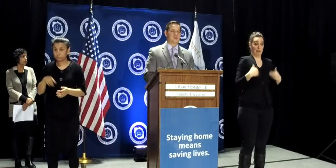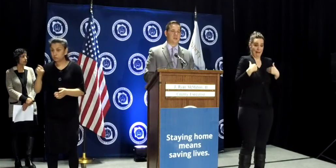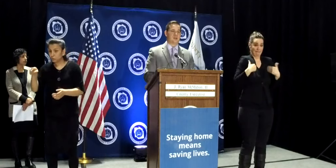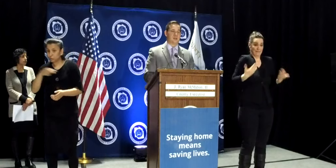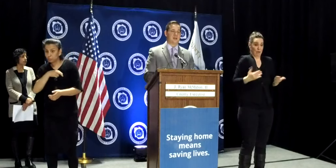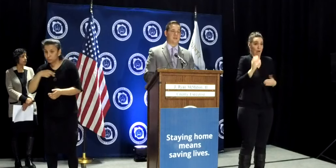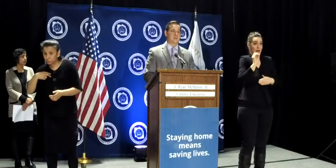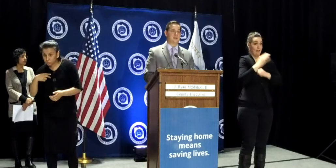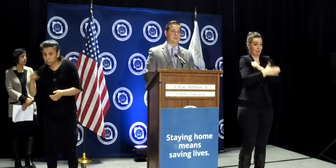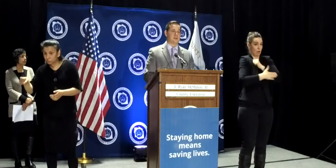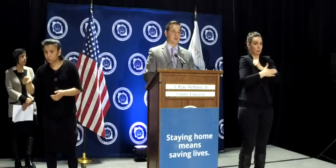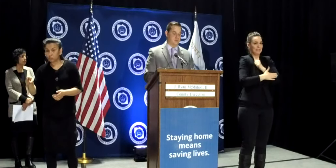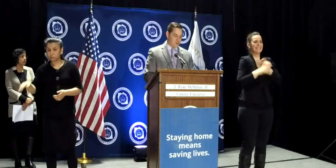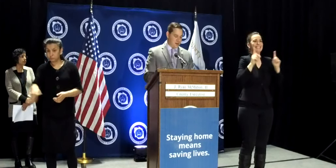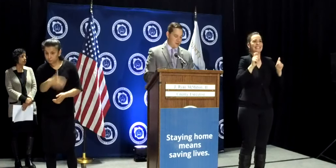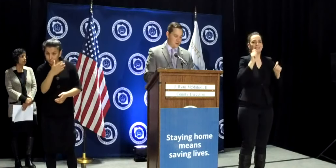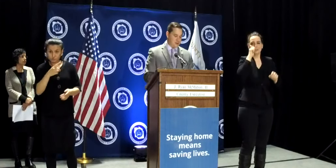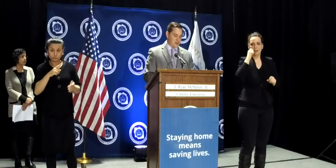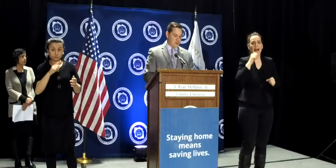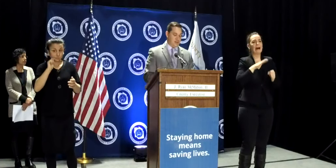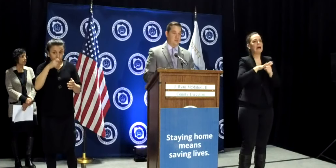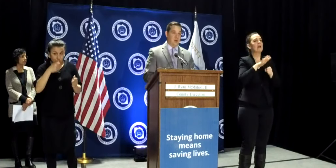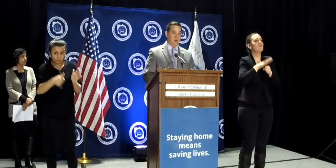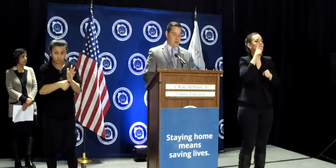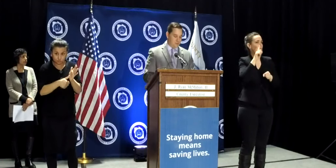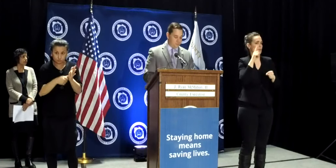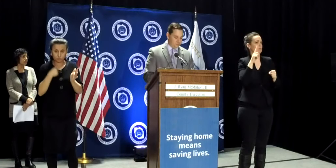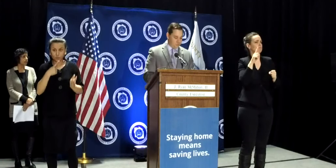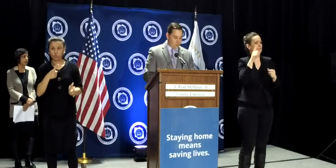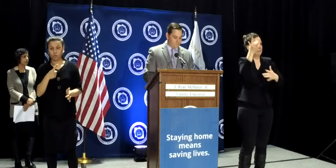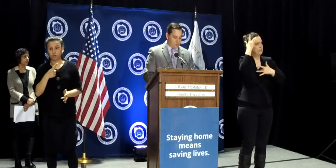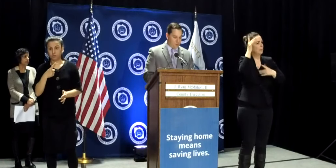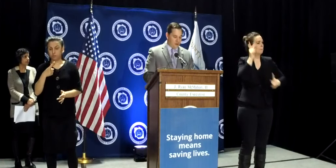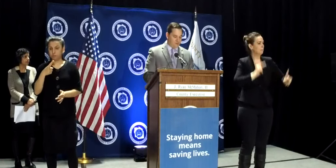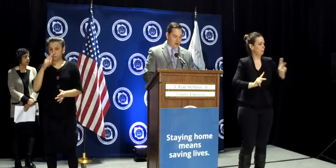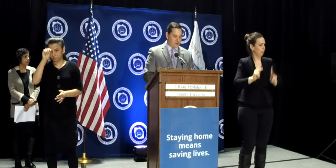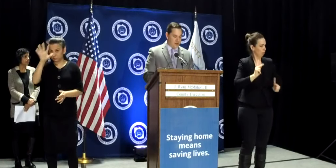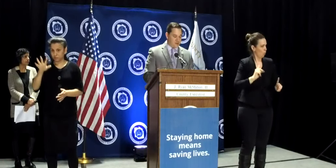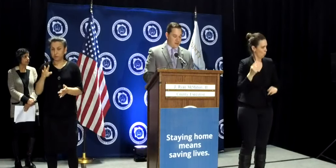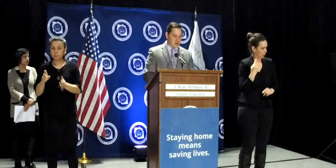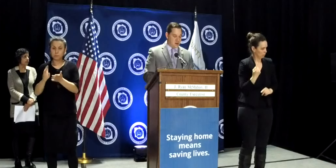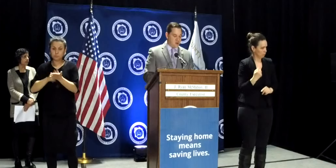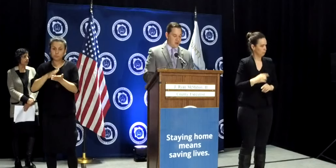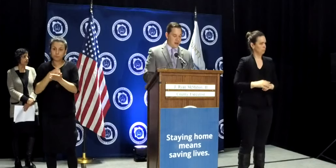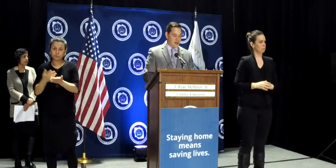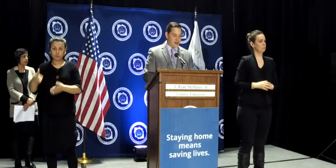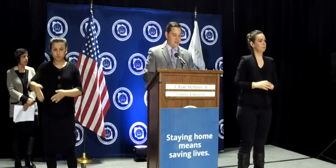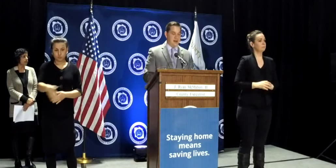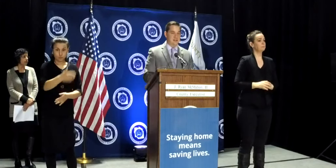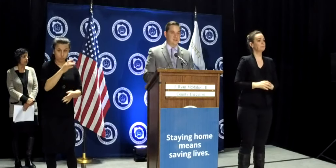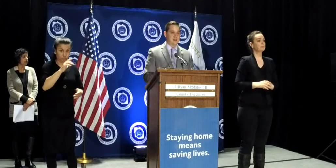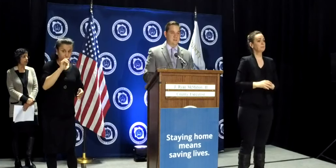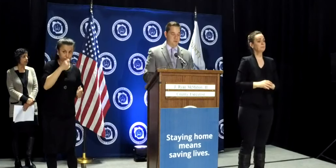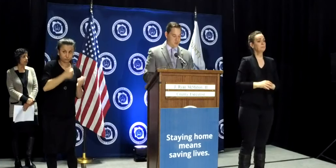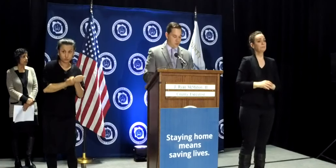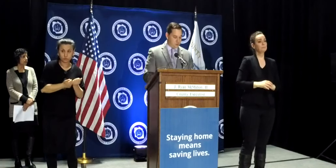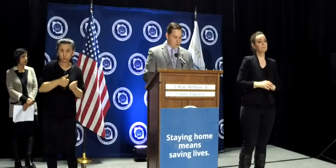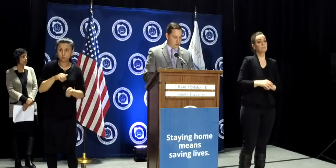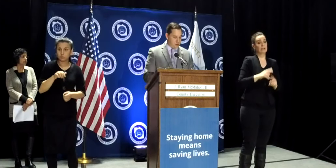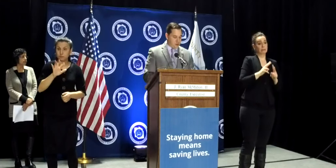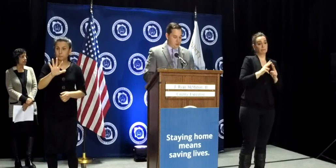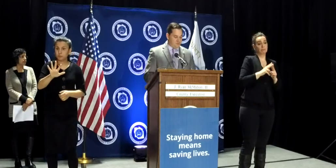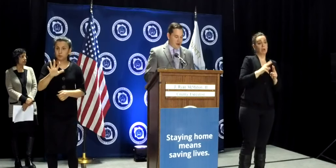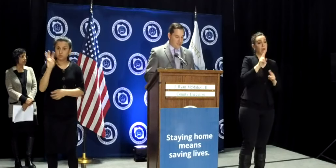the upstate triage line deemed necessary for a test. That's very good. We've had 5,888 tests